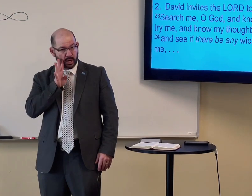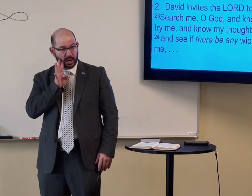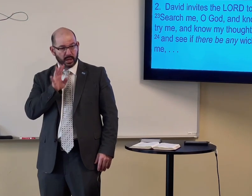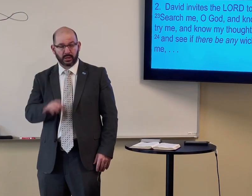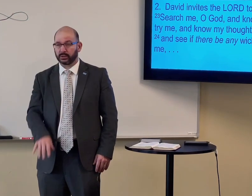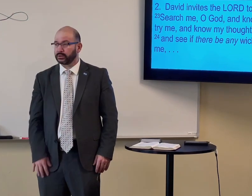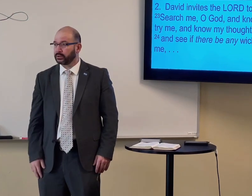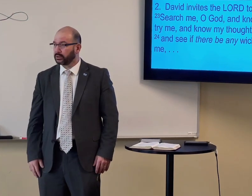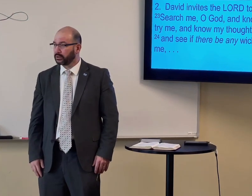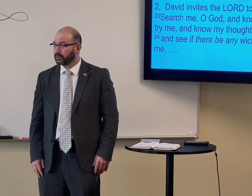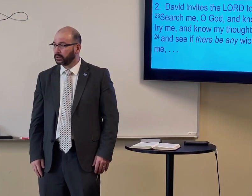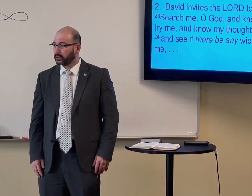and he lusted after her.